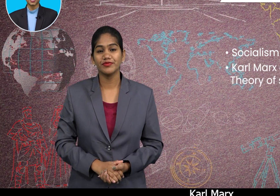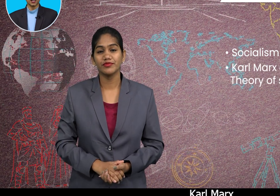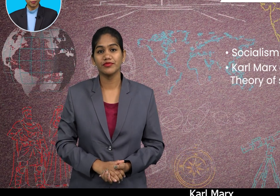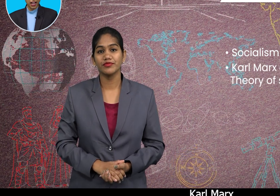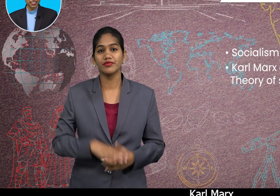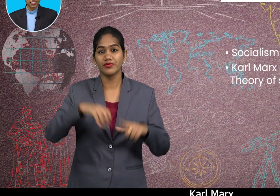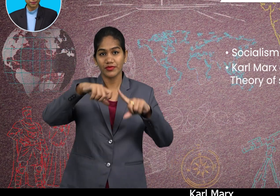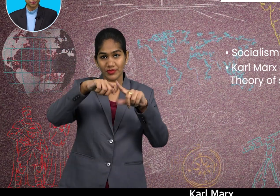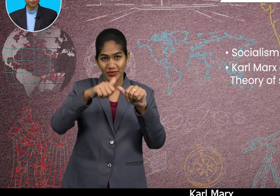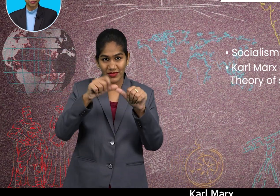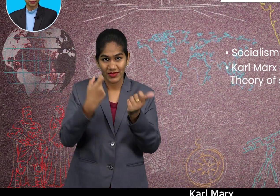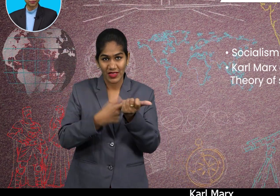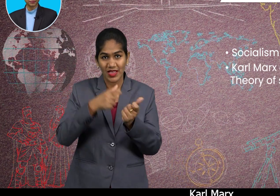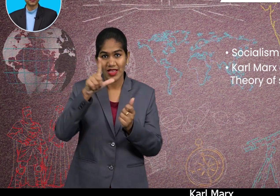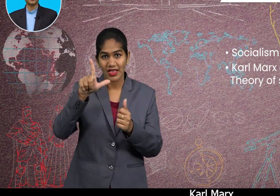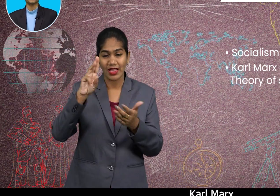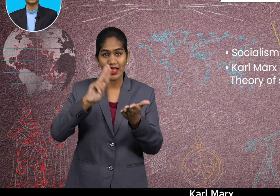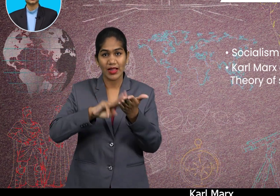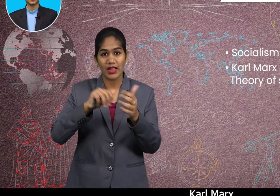Karl Marx